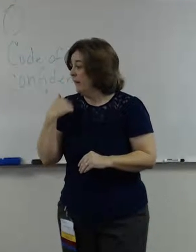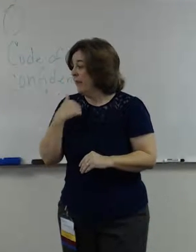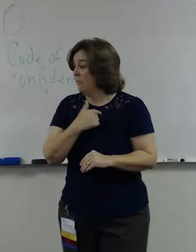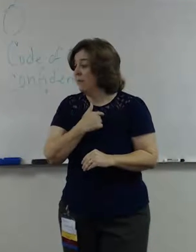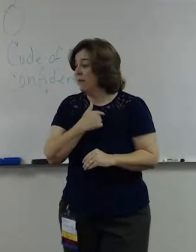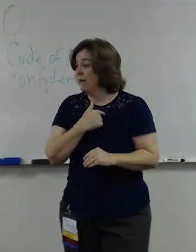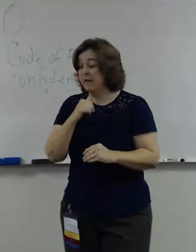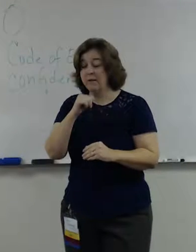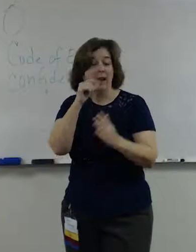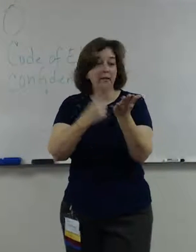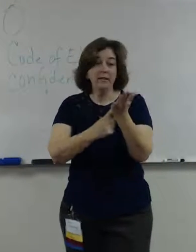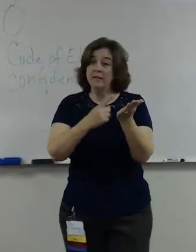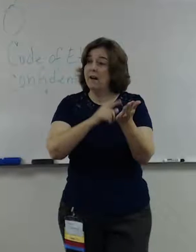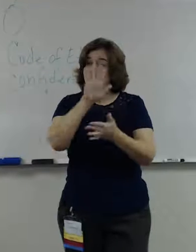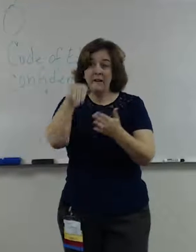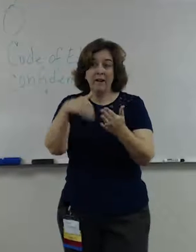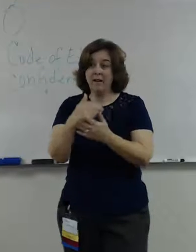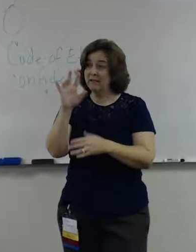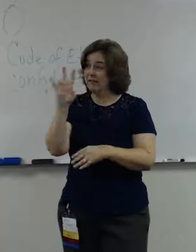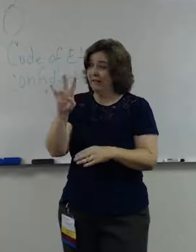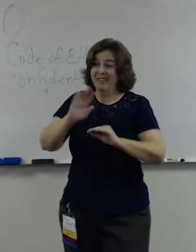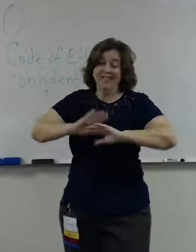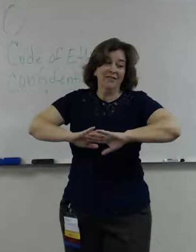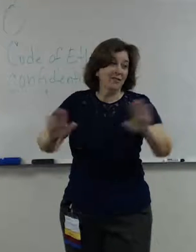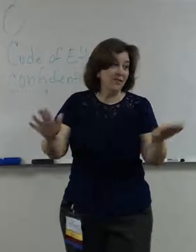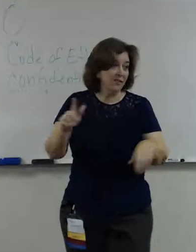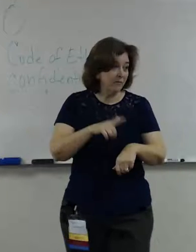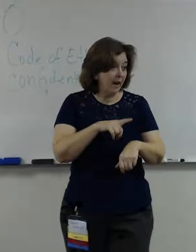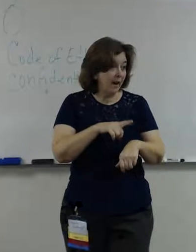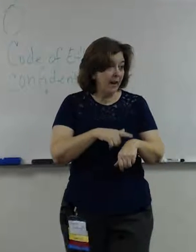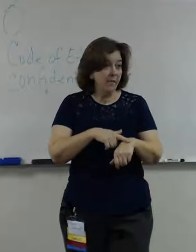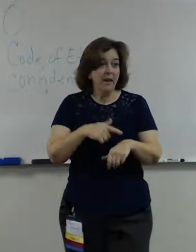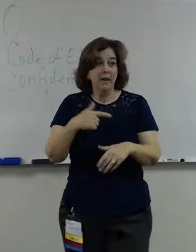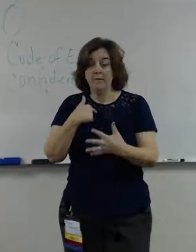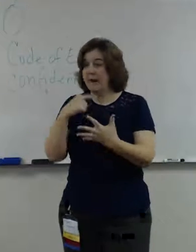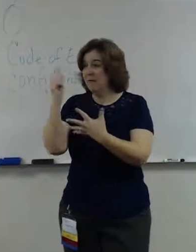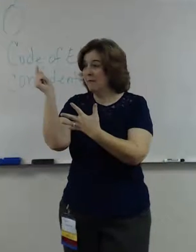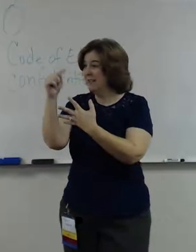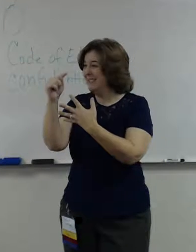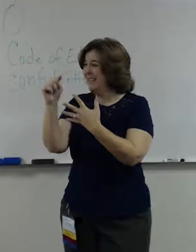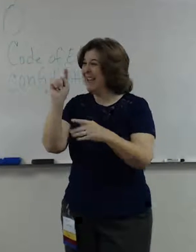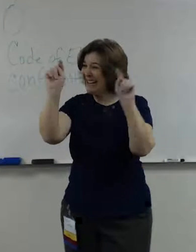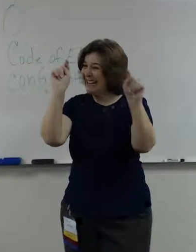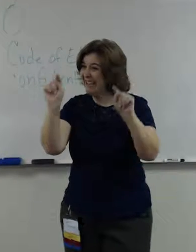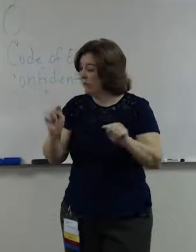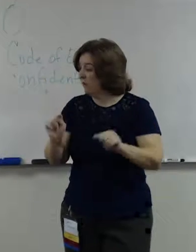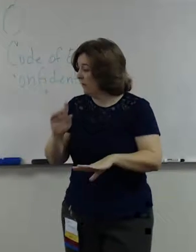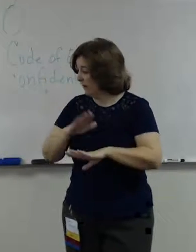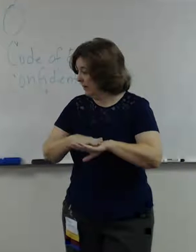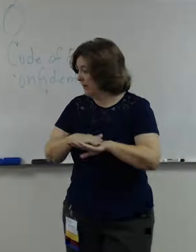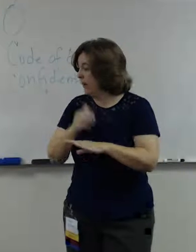And we're not going to talk about all 7. There's just no time. But I wanted to kind of hit on a